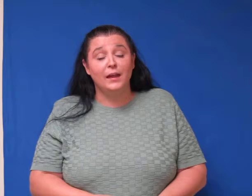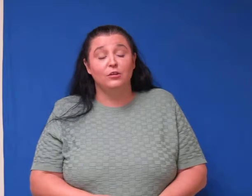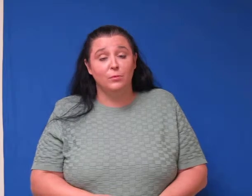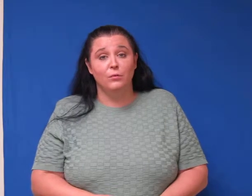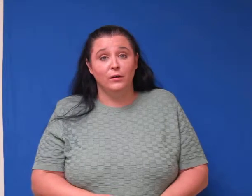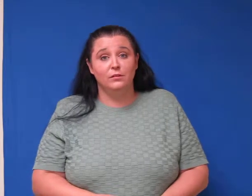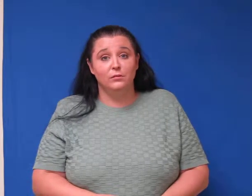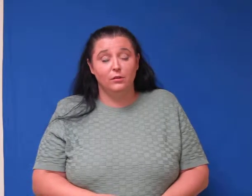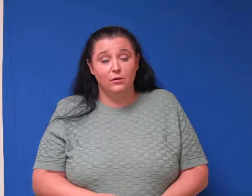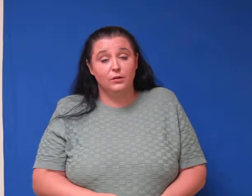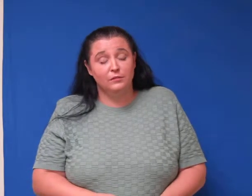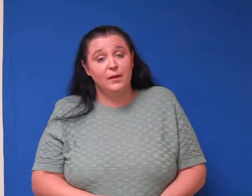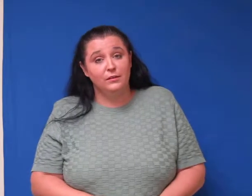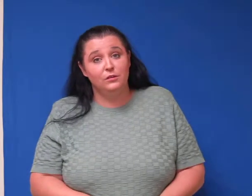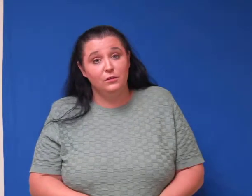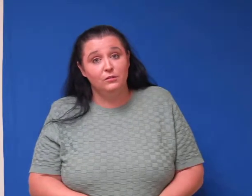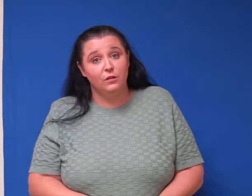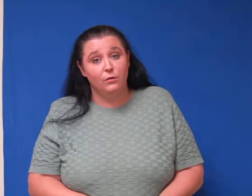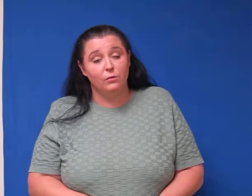to point. You're expected to do so in order to